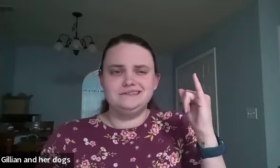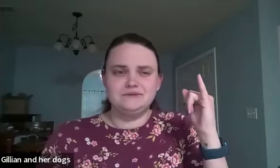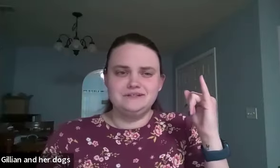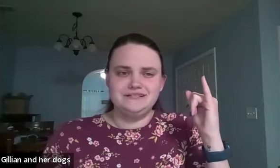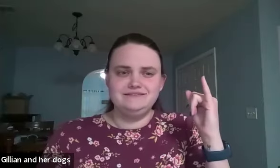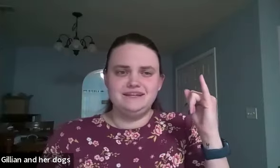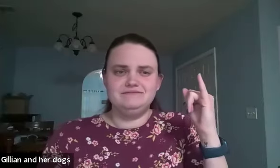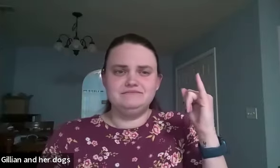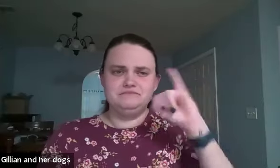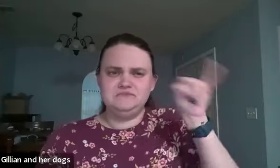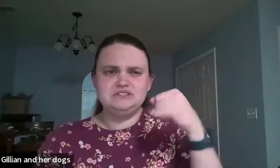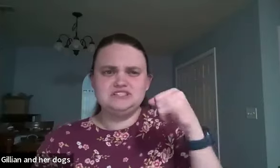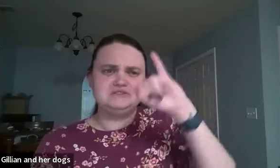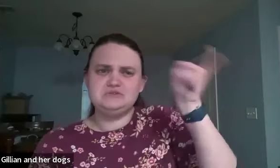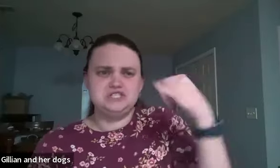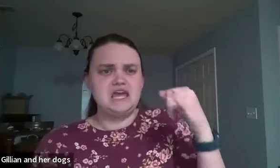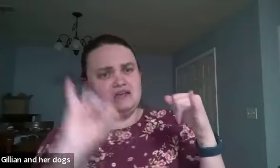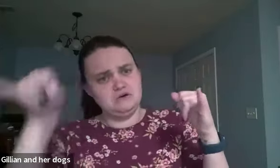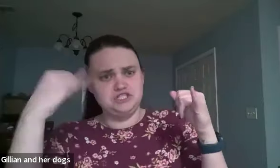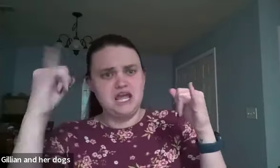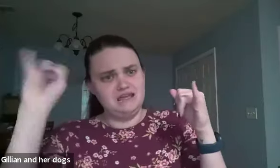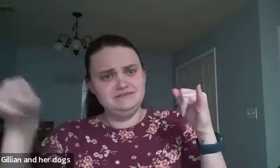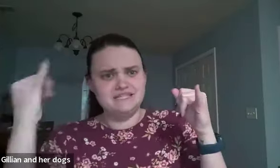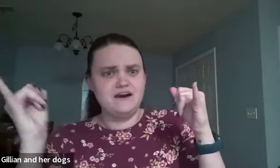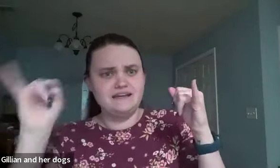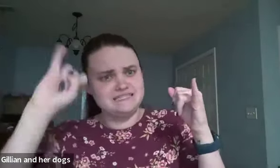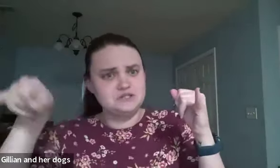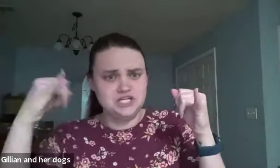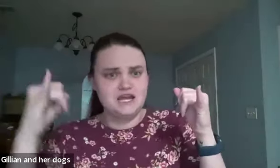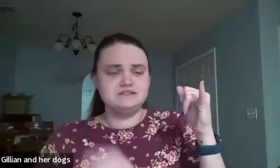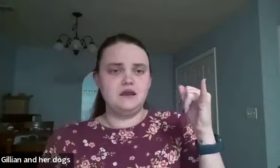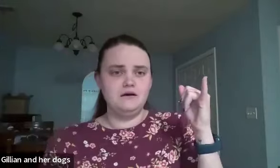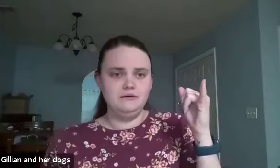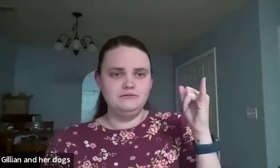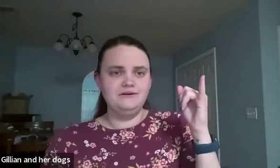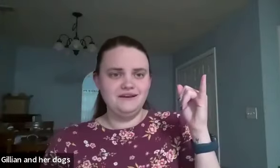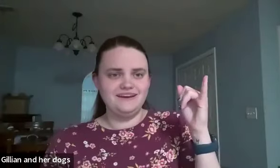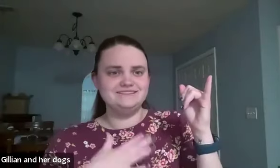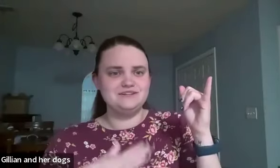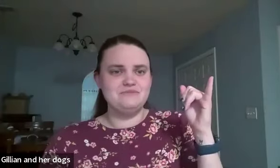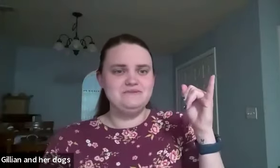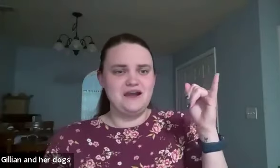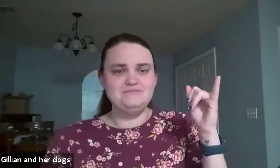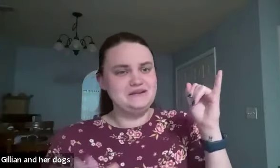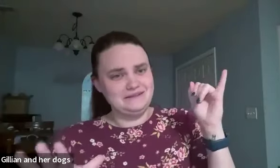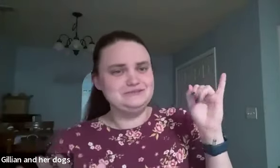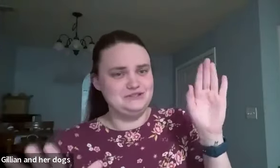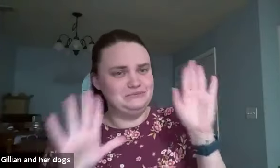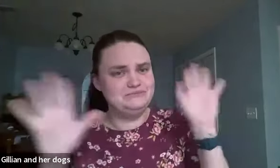not really like you can just still do a J or a J. It's fine. It's still a J. And I was like, oh, okay. So maybe I'm being a little too